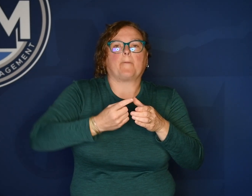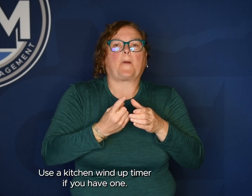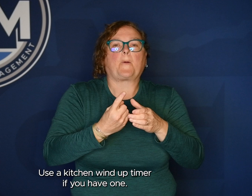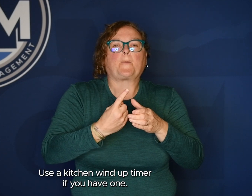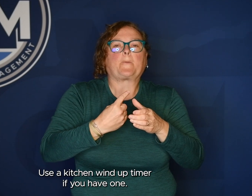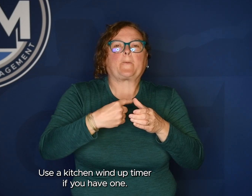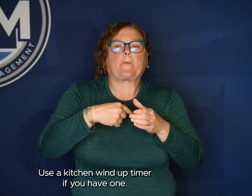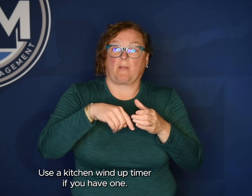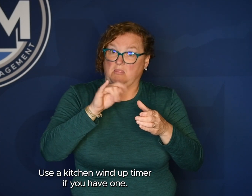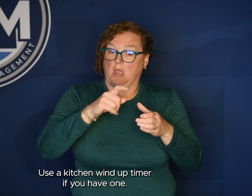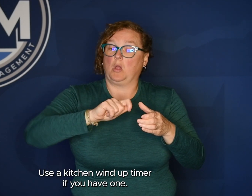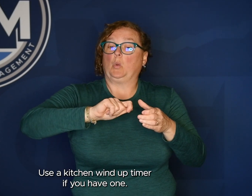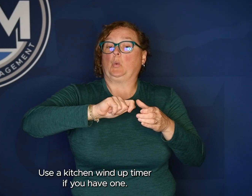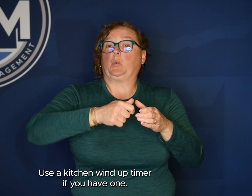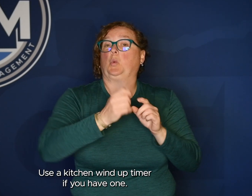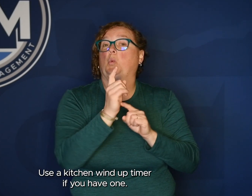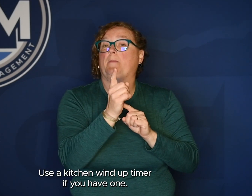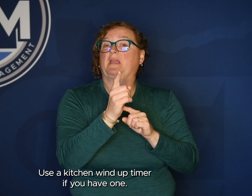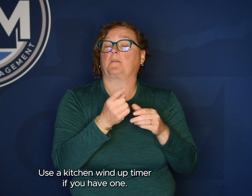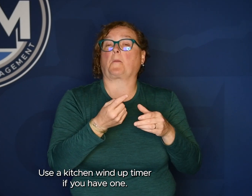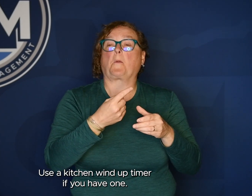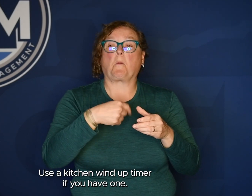Use a kitchen wind-up timer if you have one.